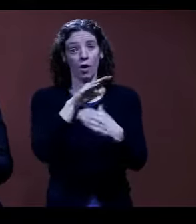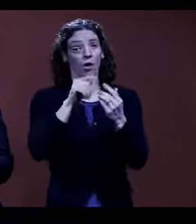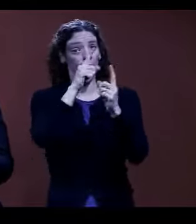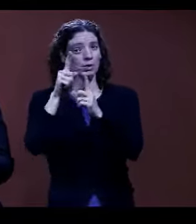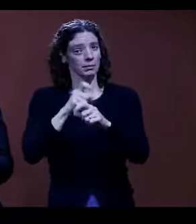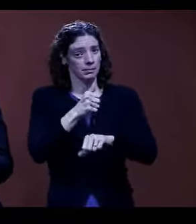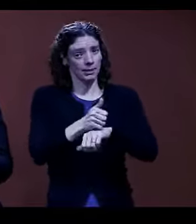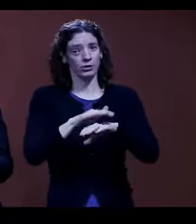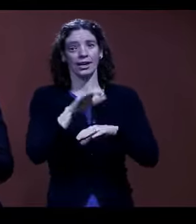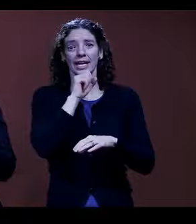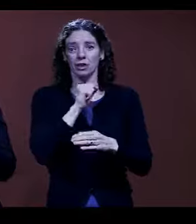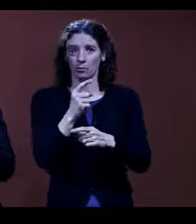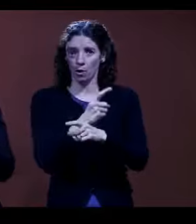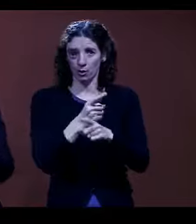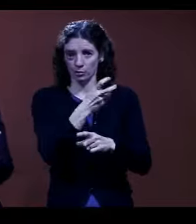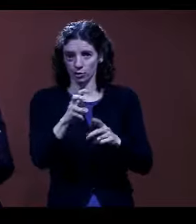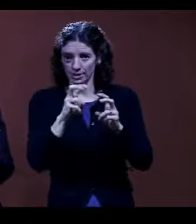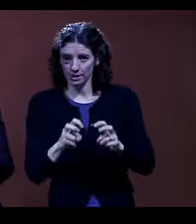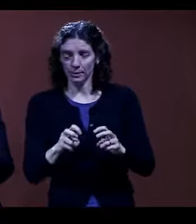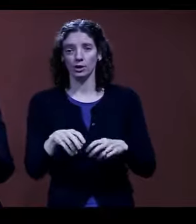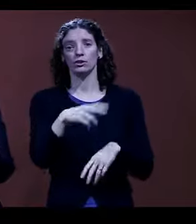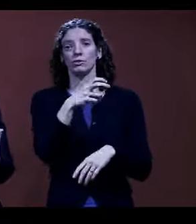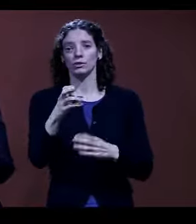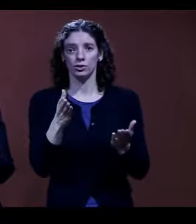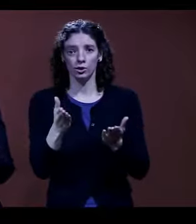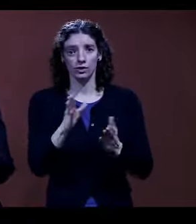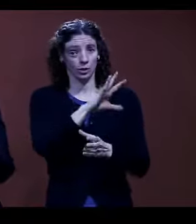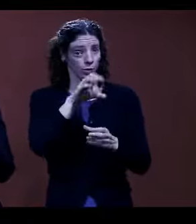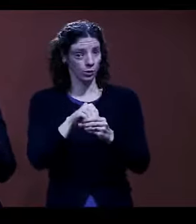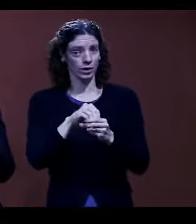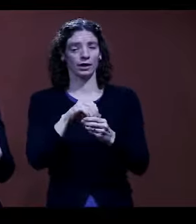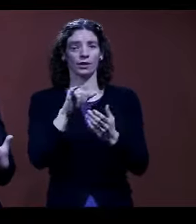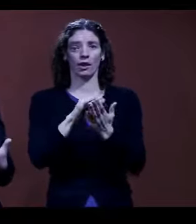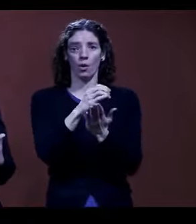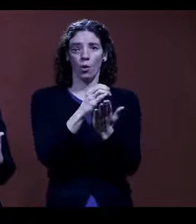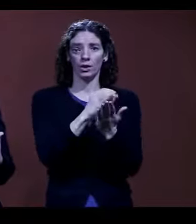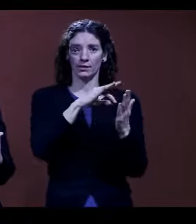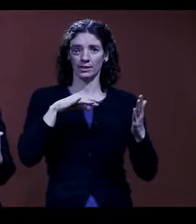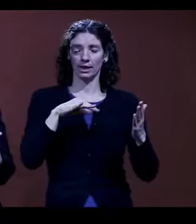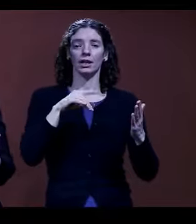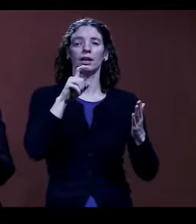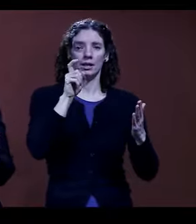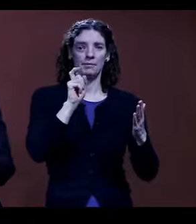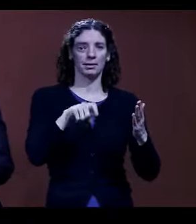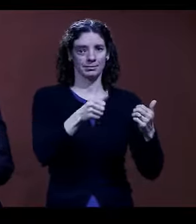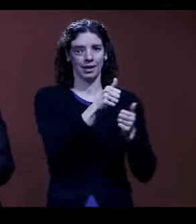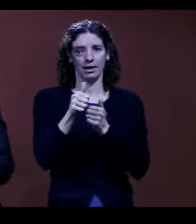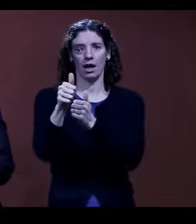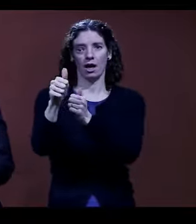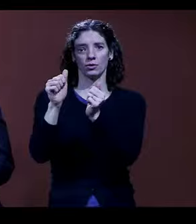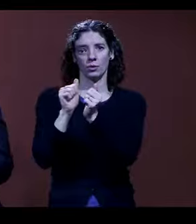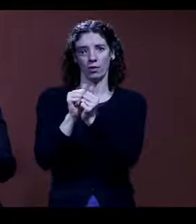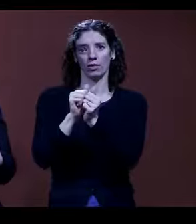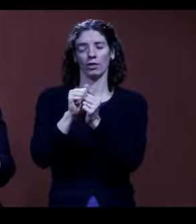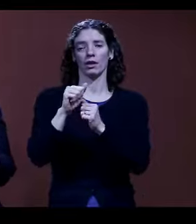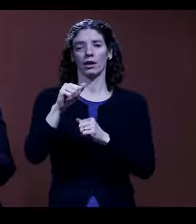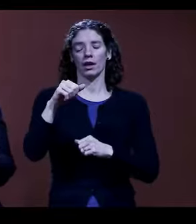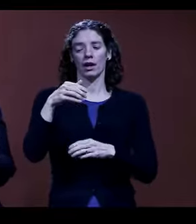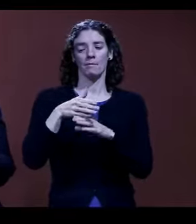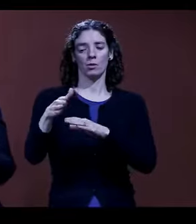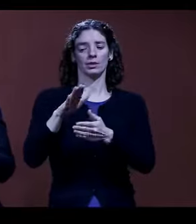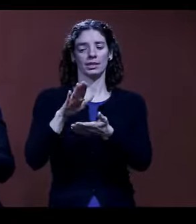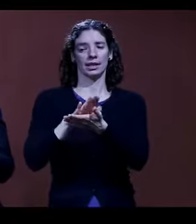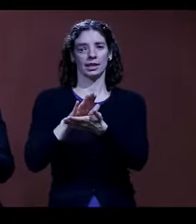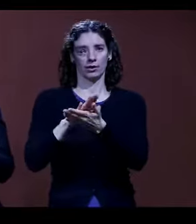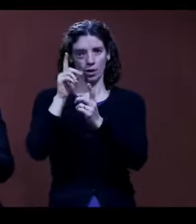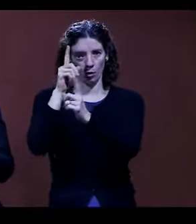transition assessment. Transition services, including the course of study, all have to be aligned with the post-secondary goals. Annual